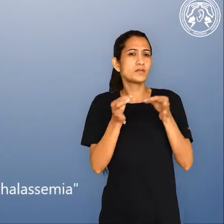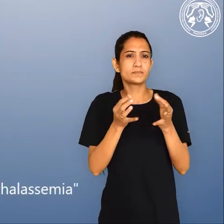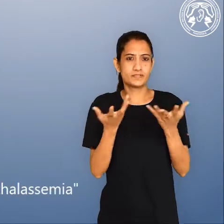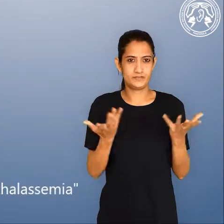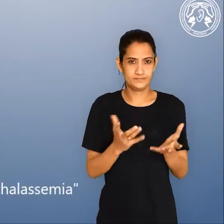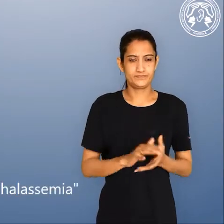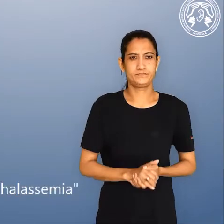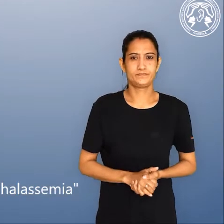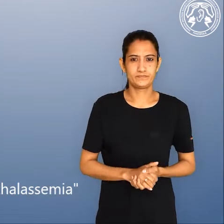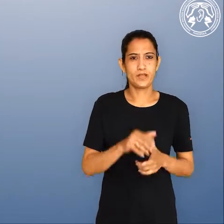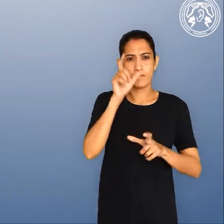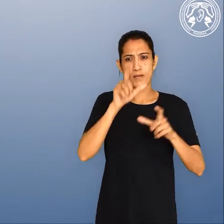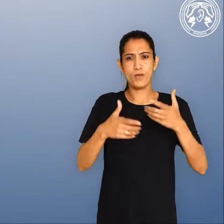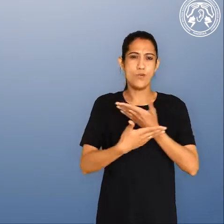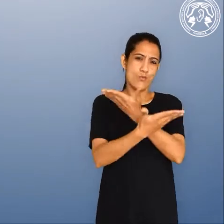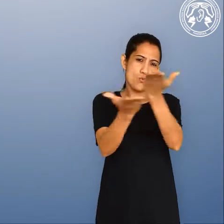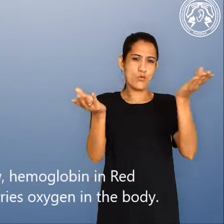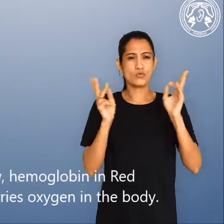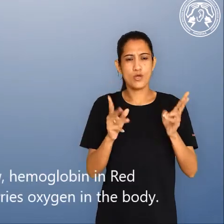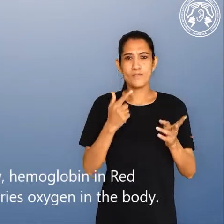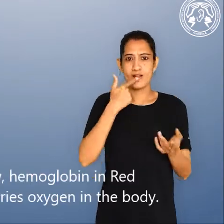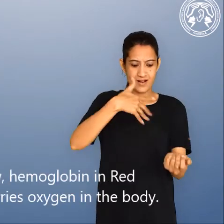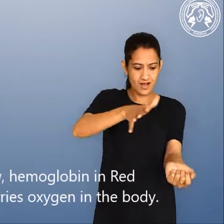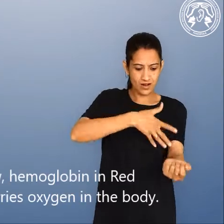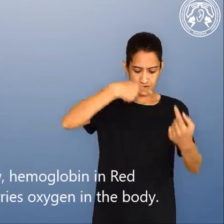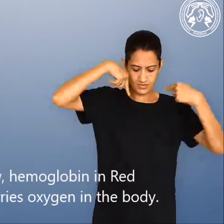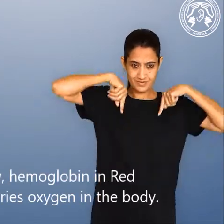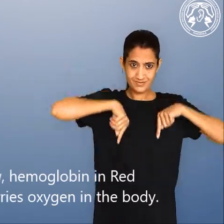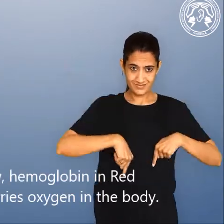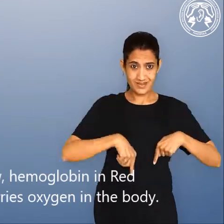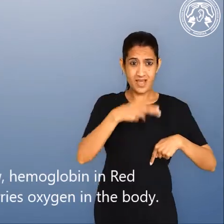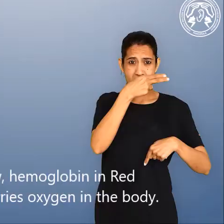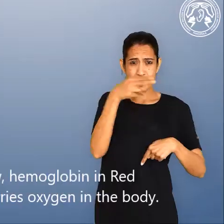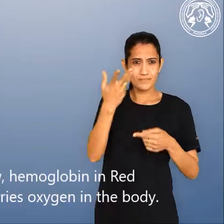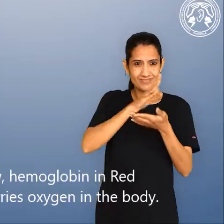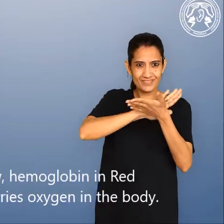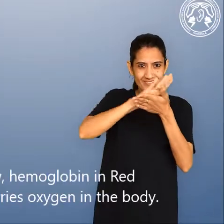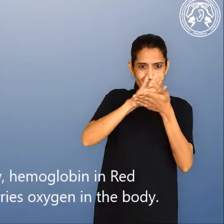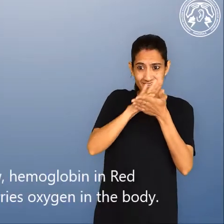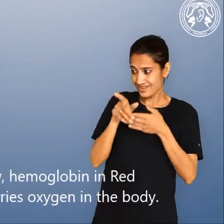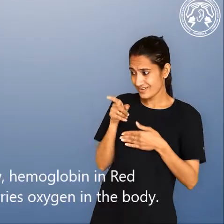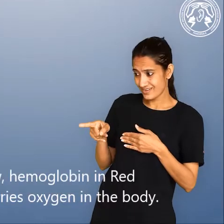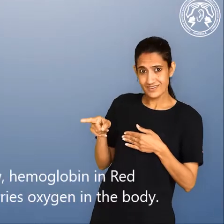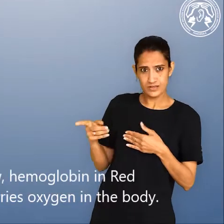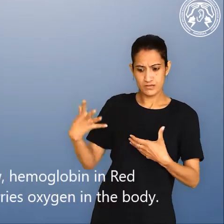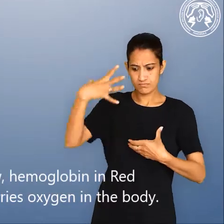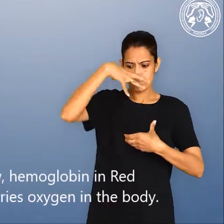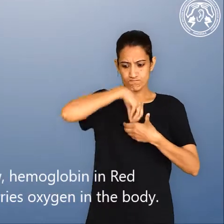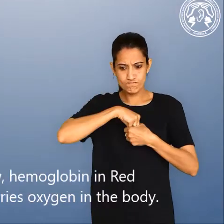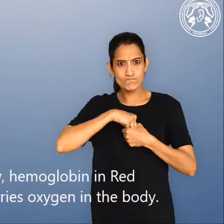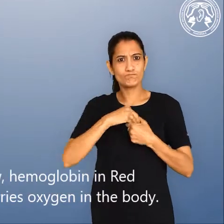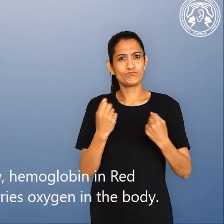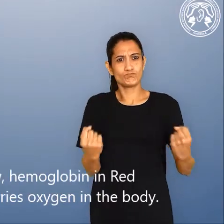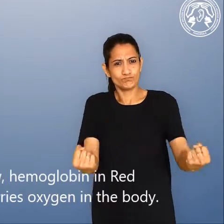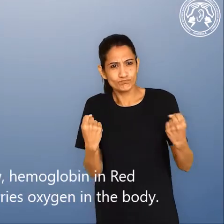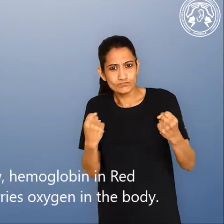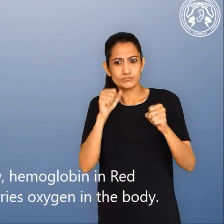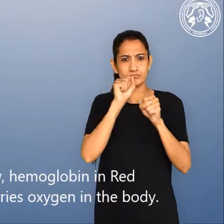2. Thalassemia. As we know, hemoglobin in red blood cell carries oxygen